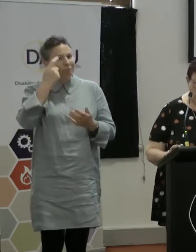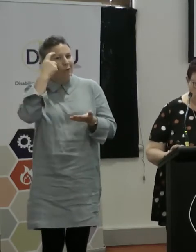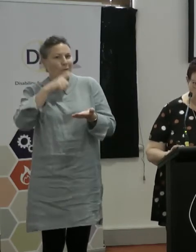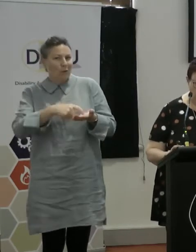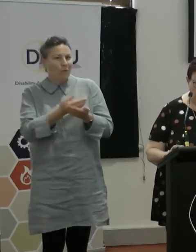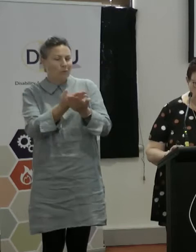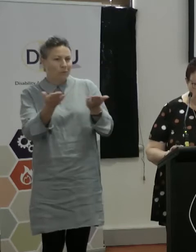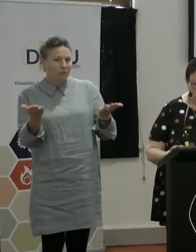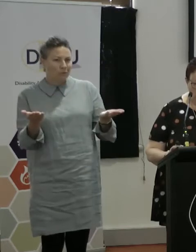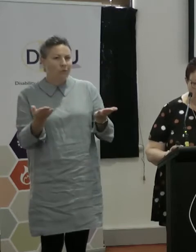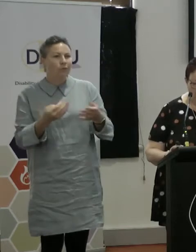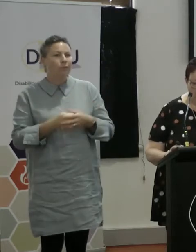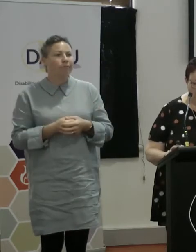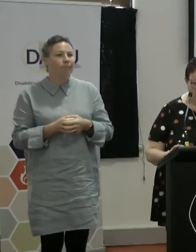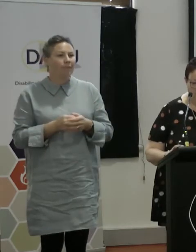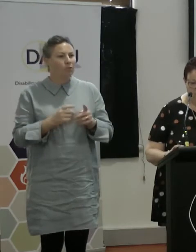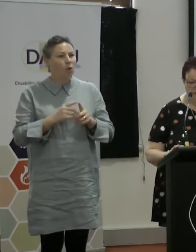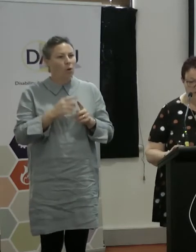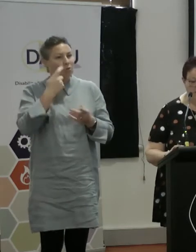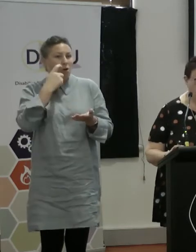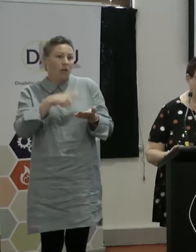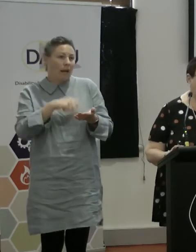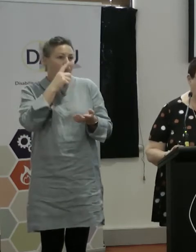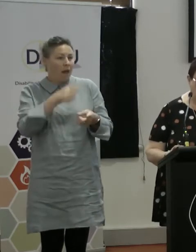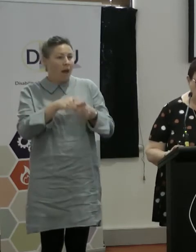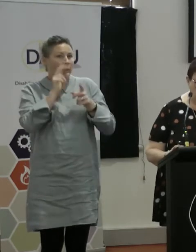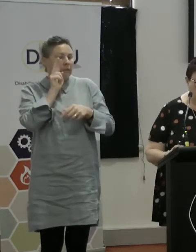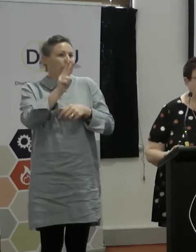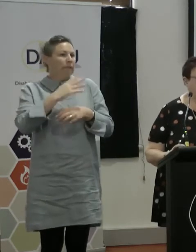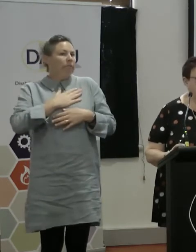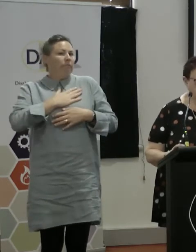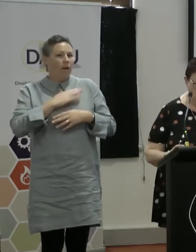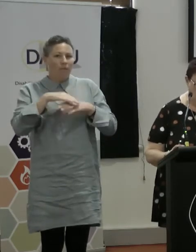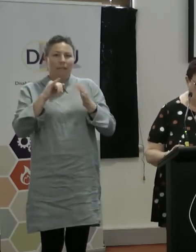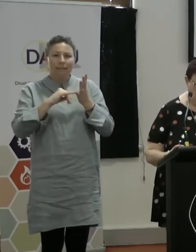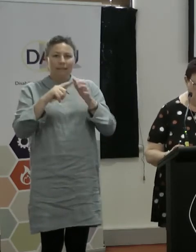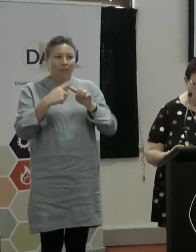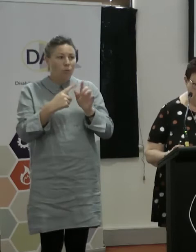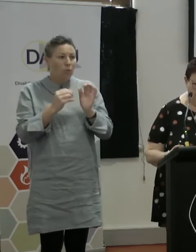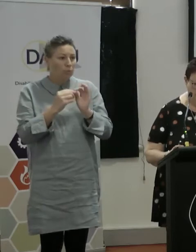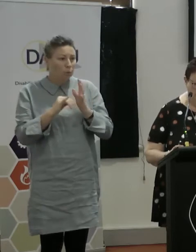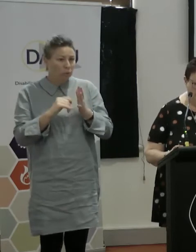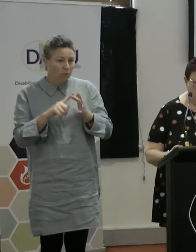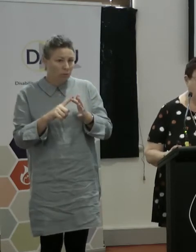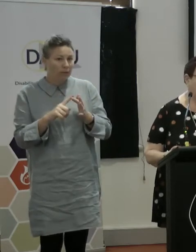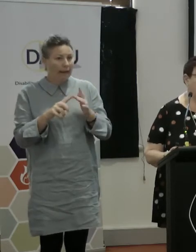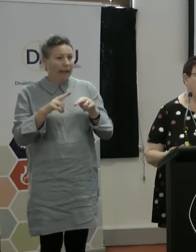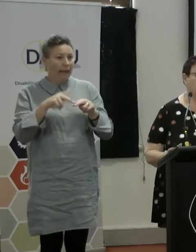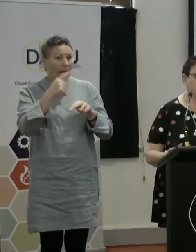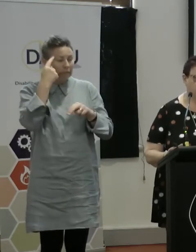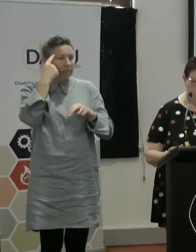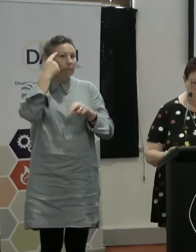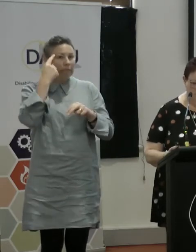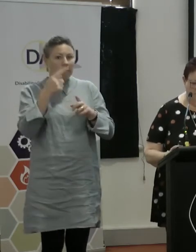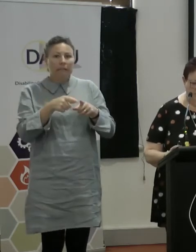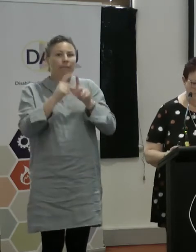or acknowledge that it can be hard to hear about or read about sexual abuse, and if it brings up any